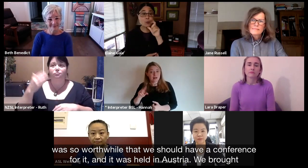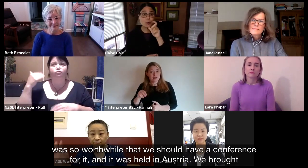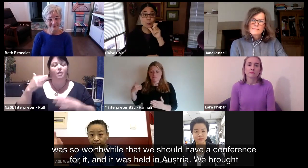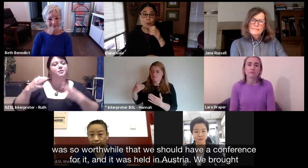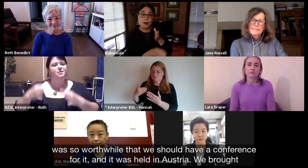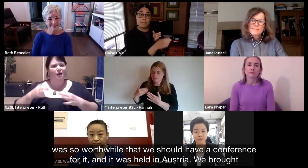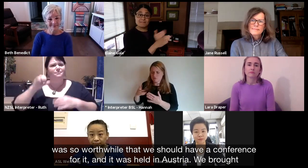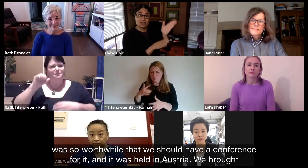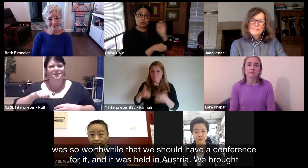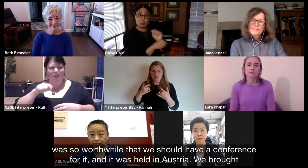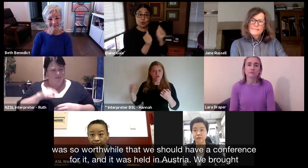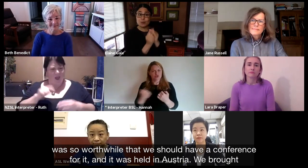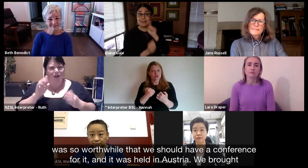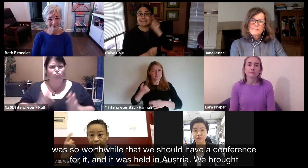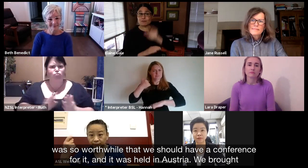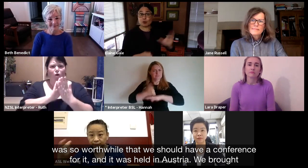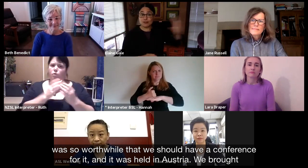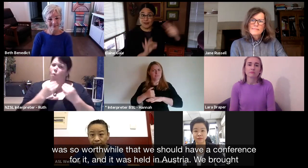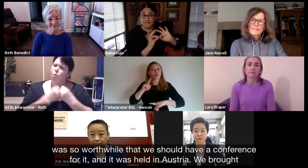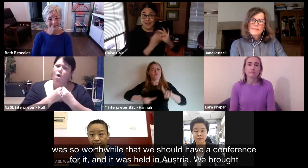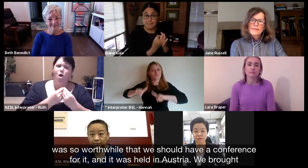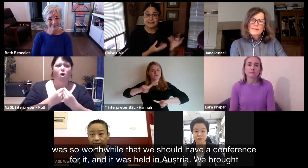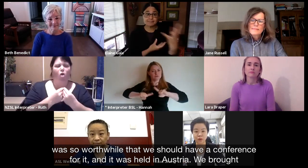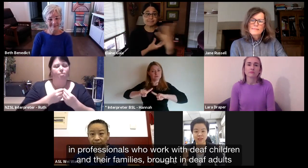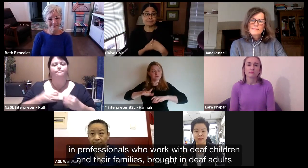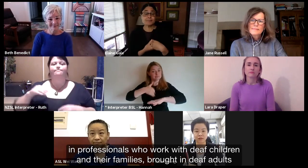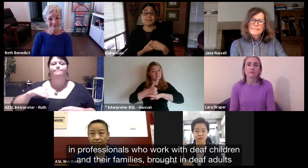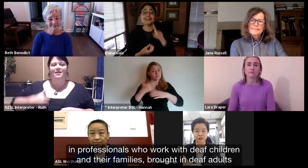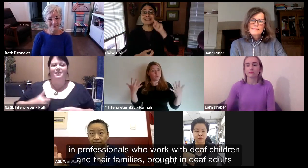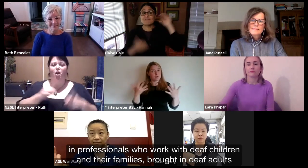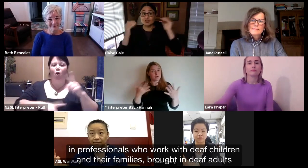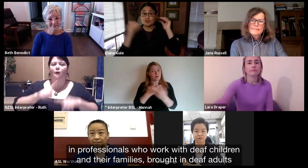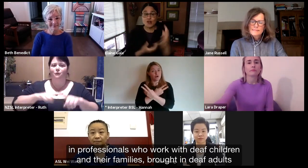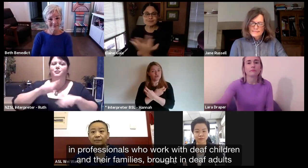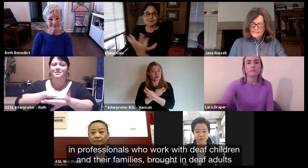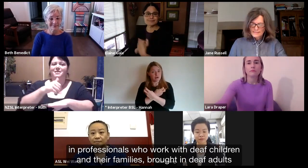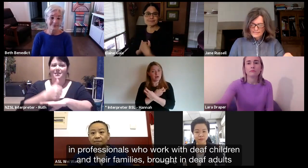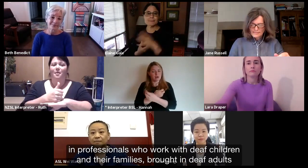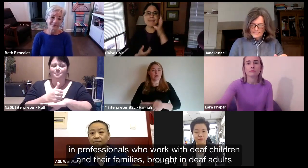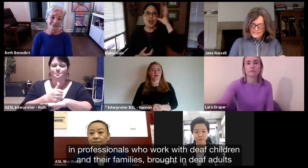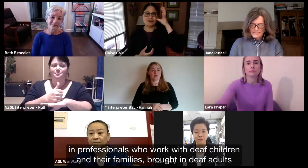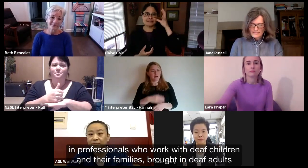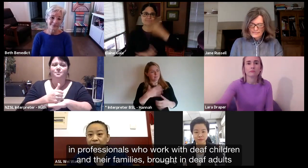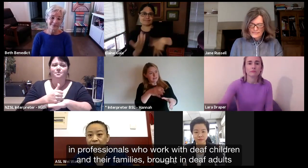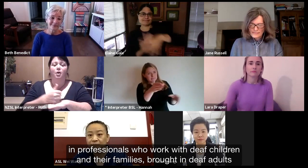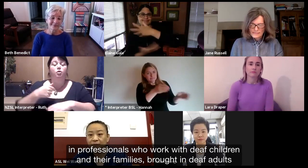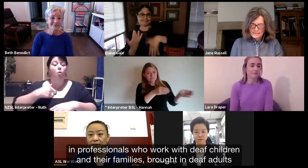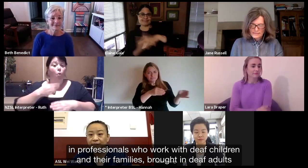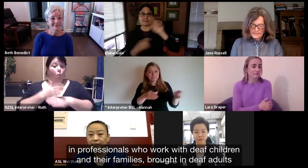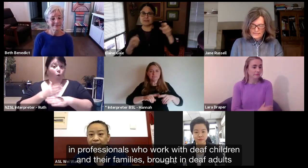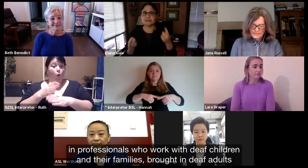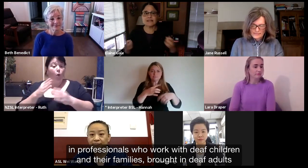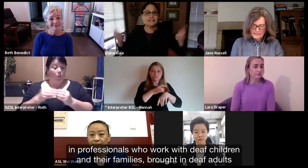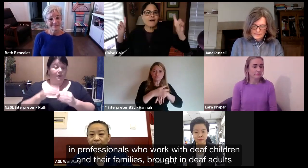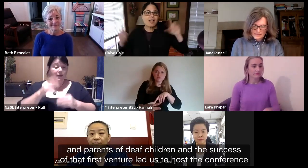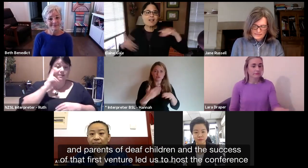conference for it, and it was held in Austria. We brought in professionals who work with deaf children and their families. We brought in